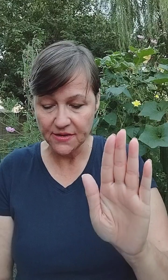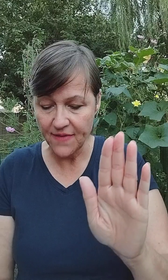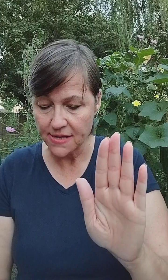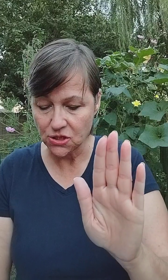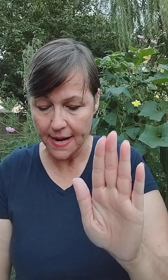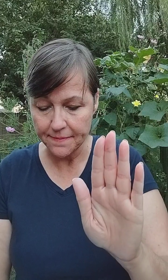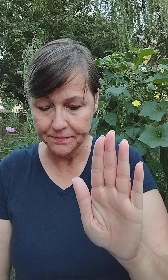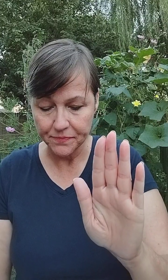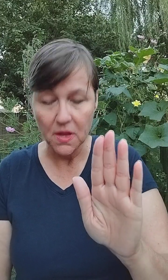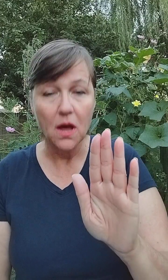hand shape,